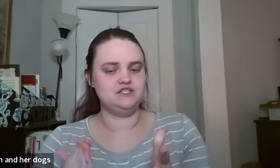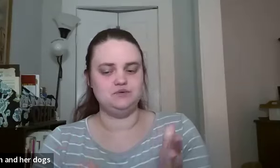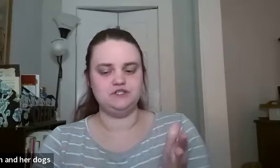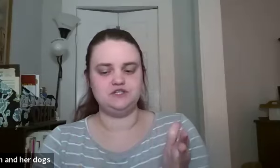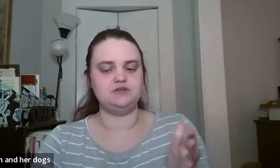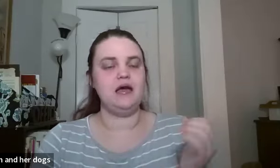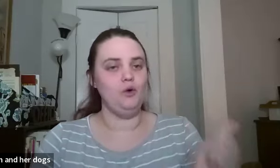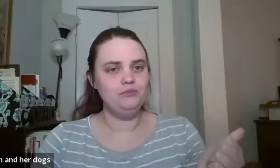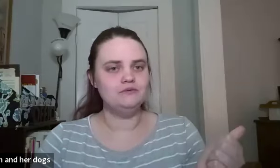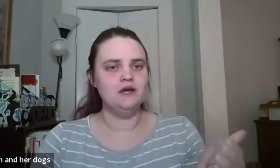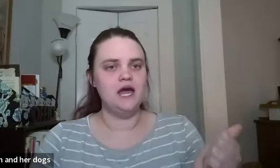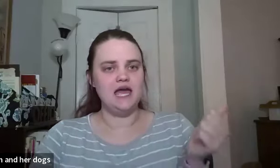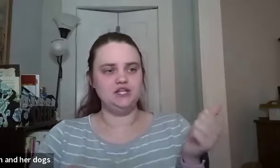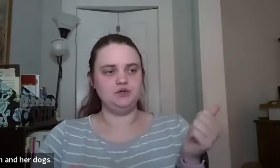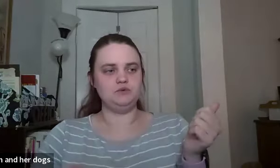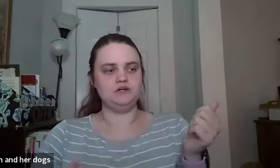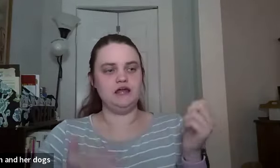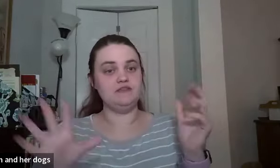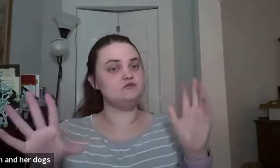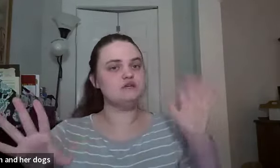you would do help and and